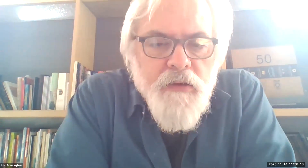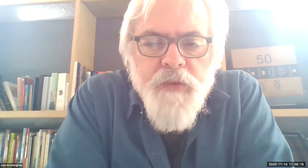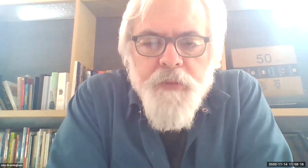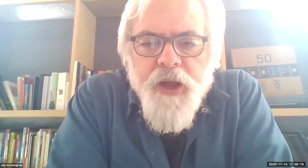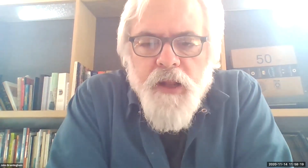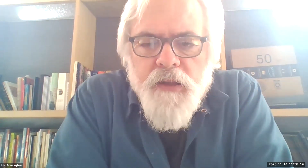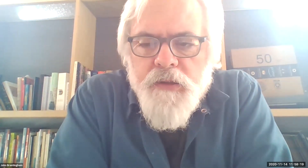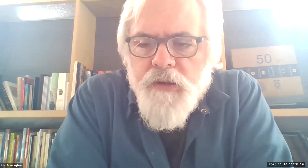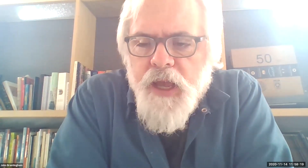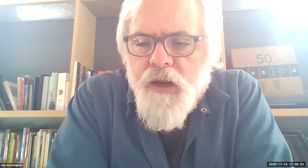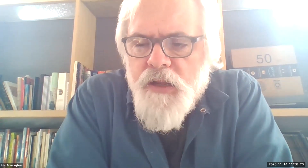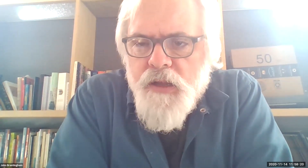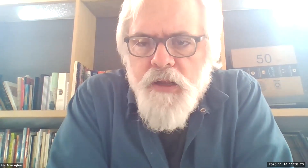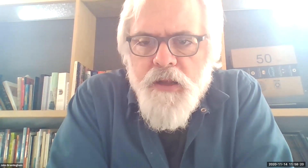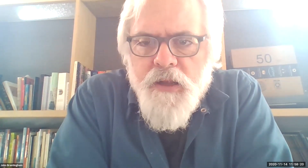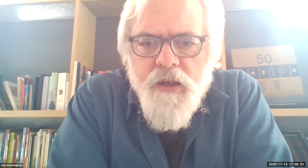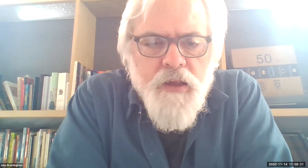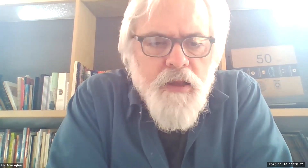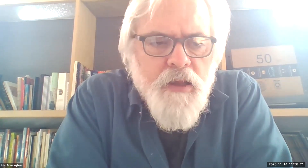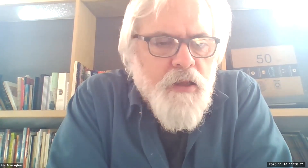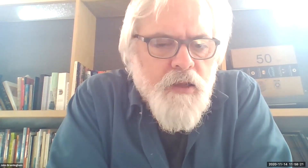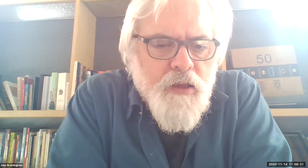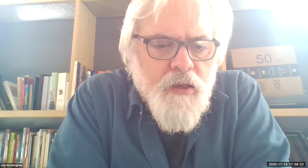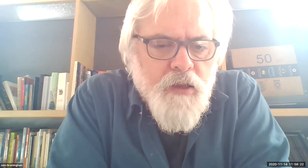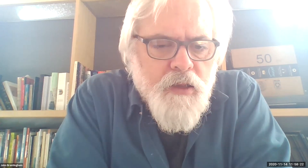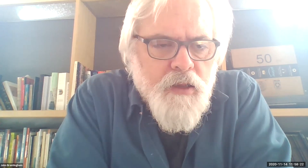Stephanie, Gabrielle, Anne?